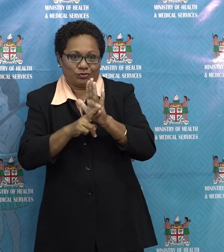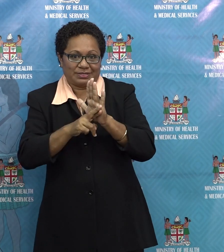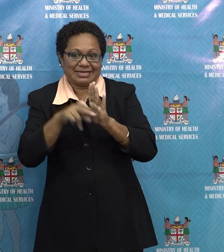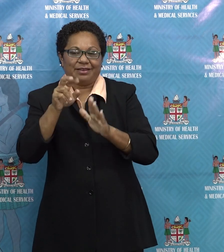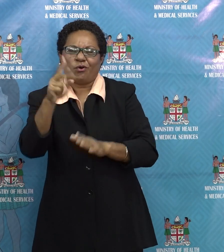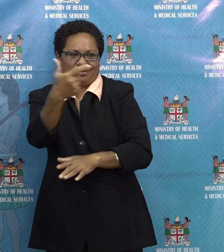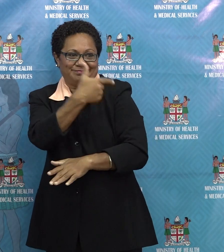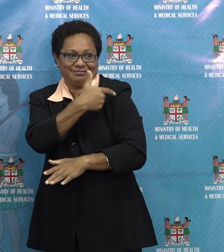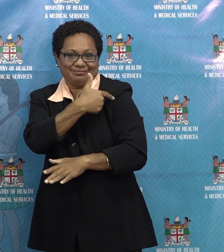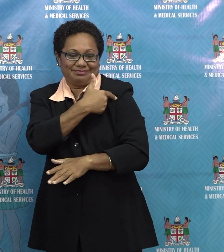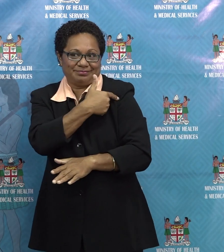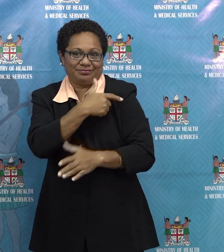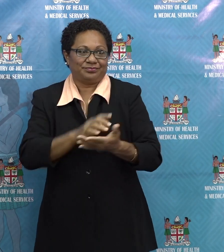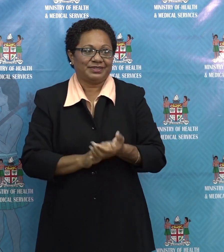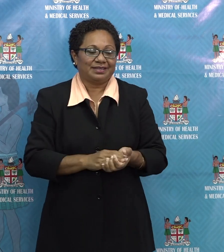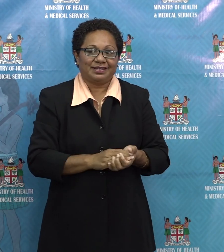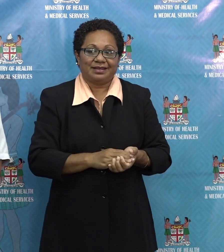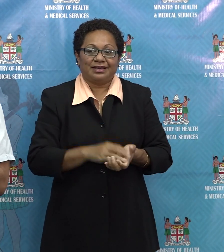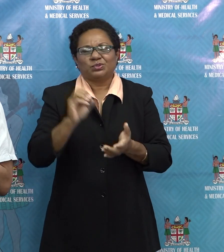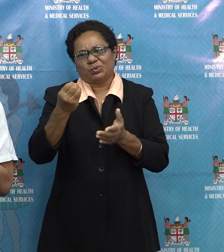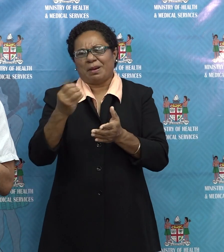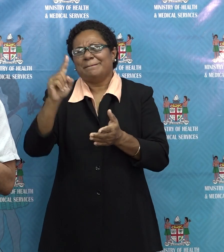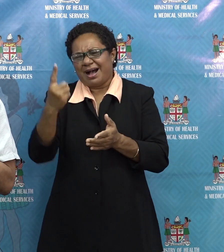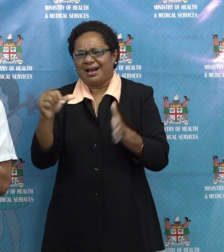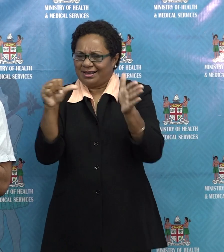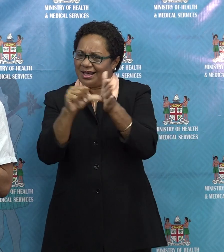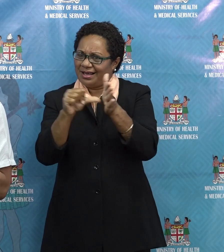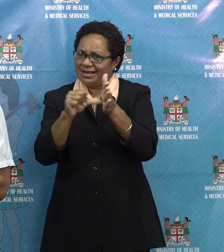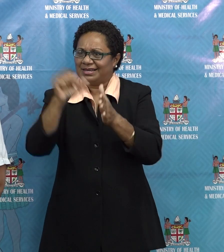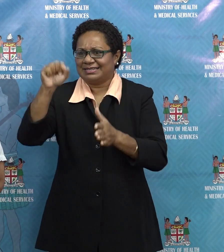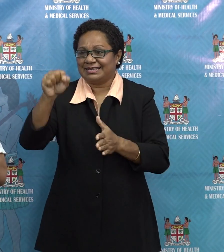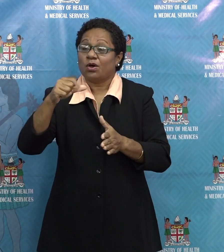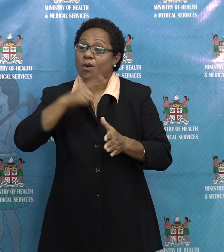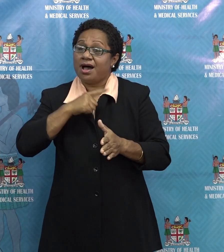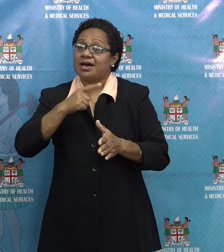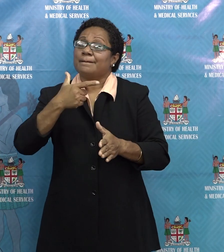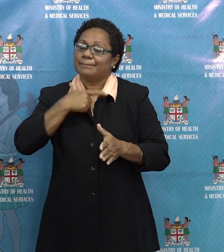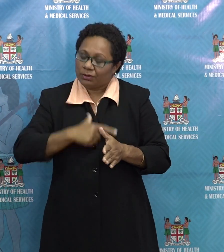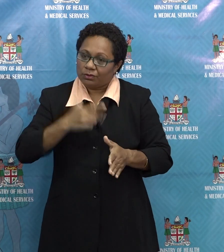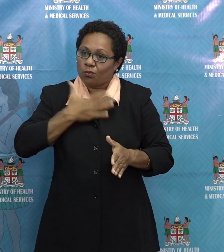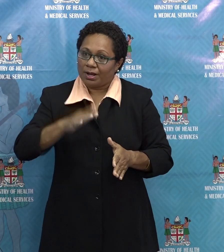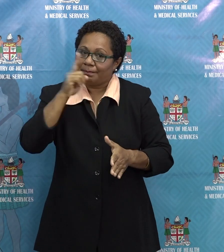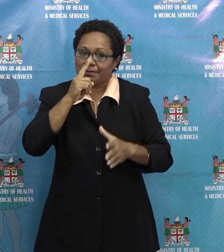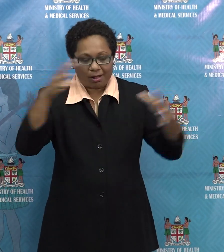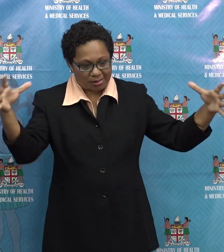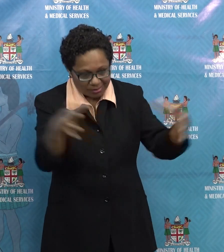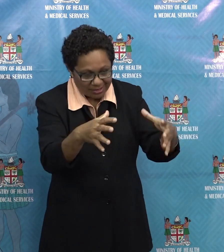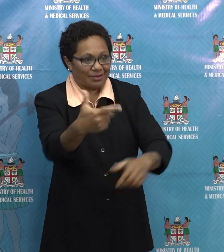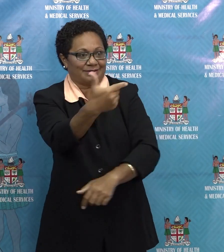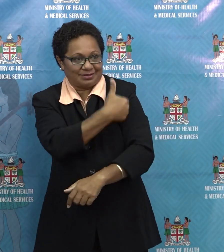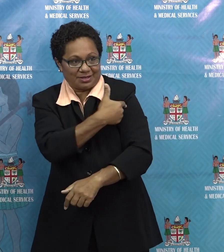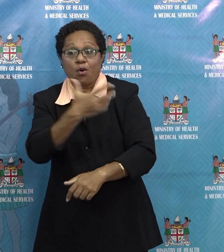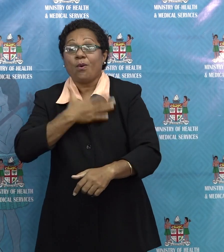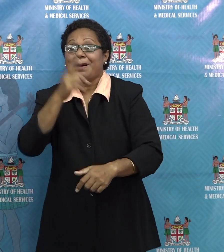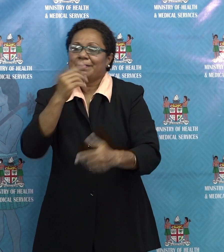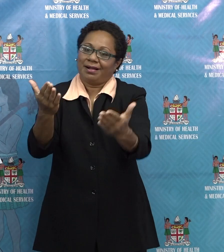You can understand how it is a little bit difficult because we're trying to get as many people vaccinated as possible. The good thing about